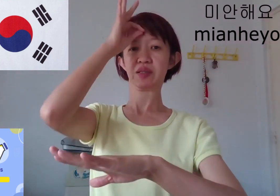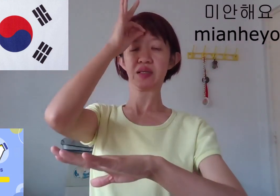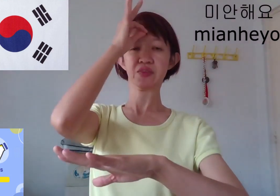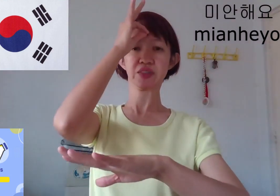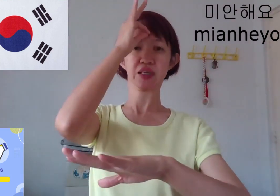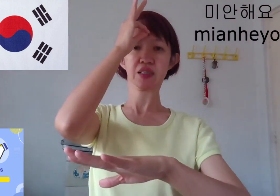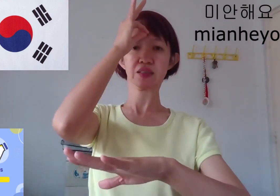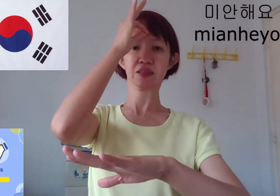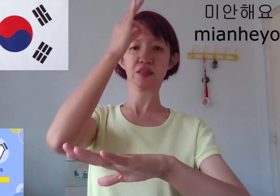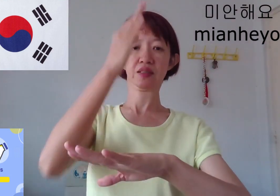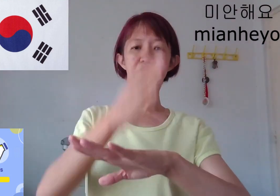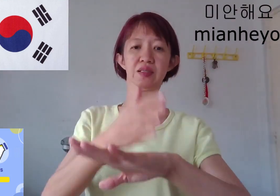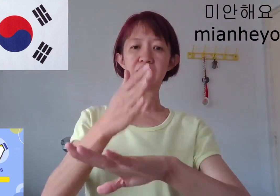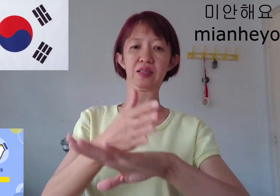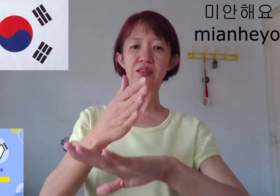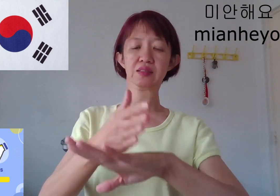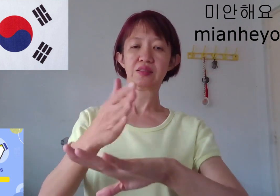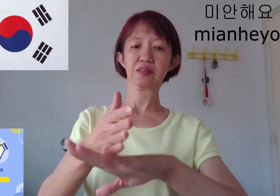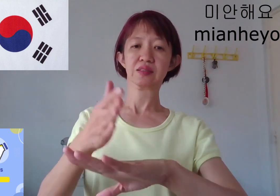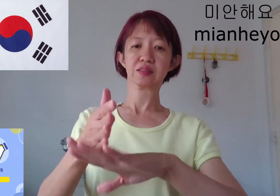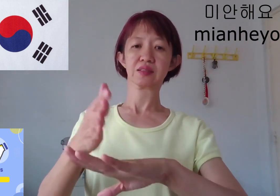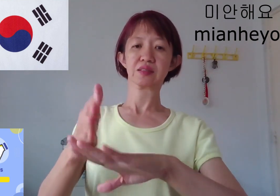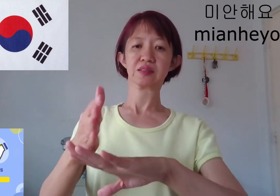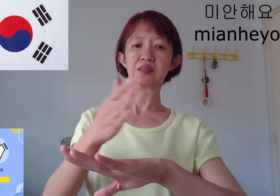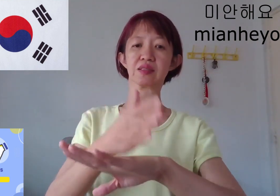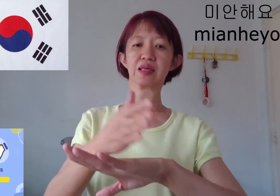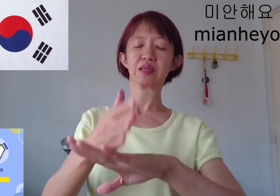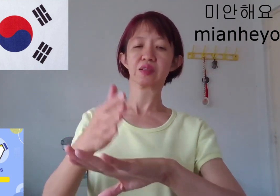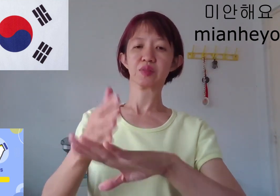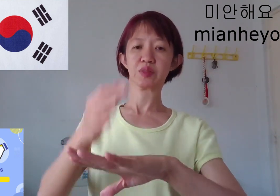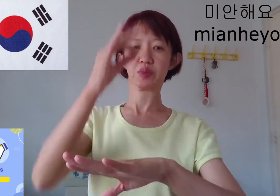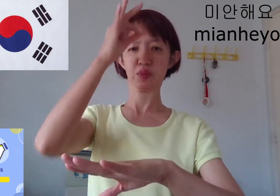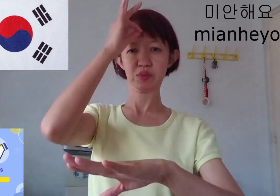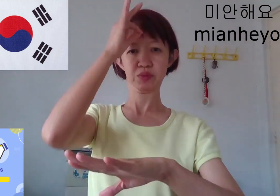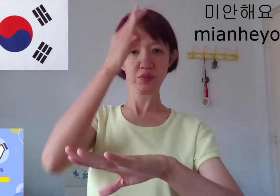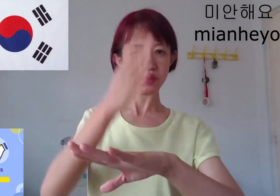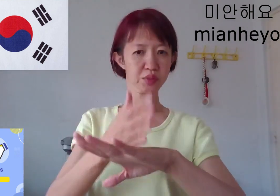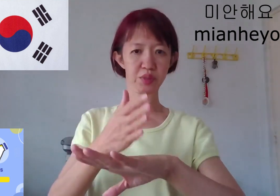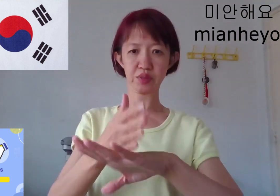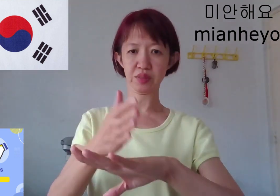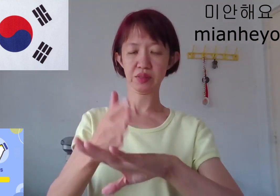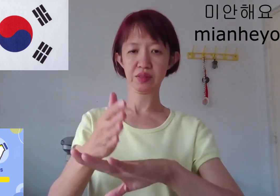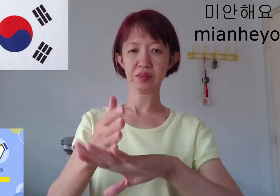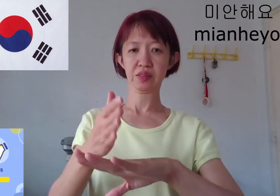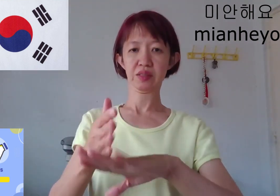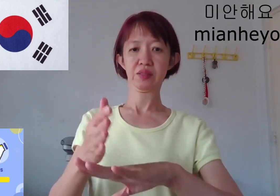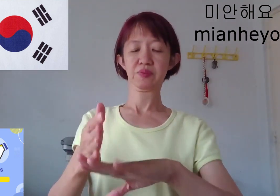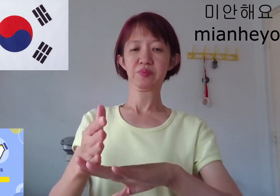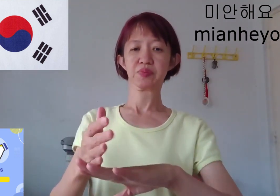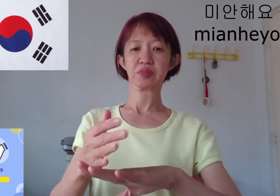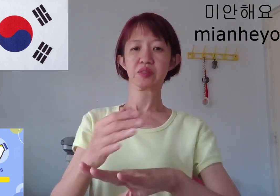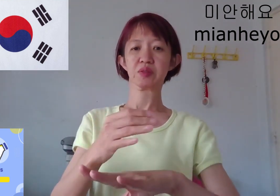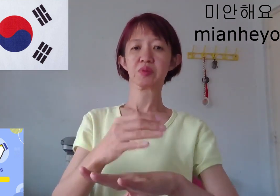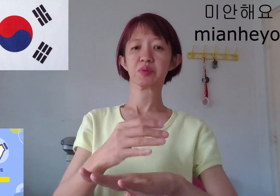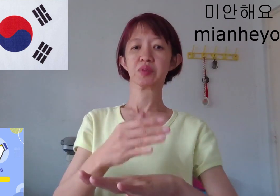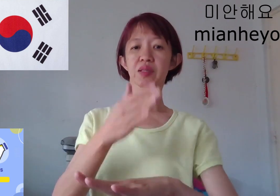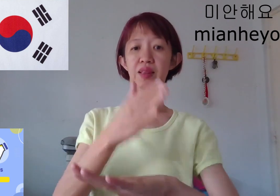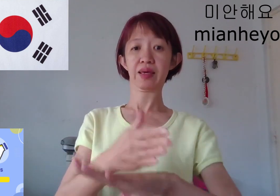an F sign and the thank you. So sorry. So thank